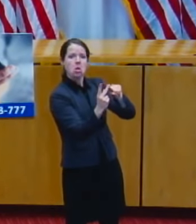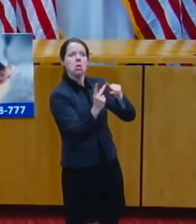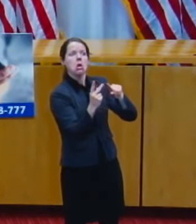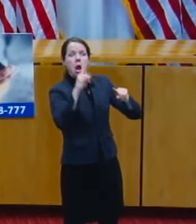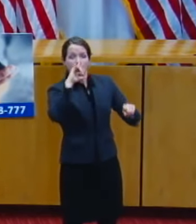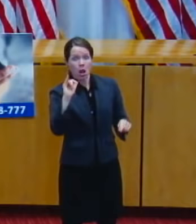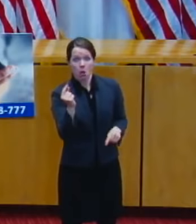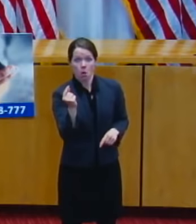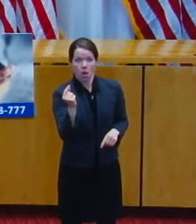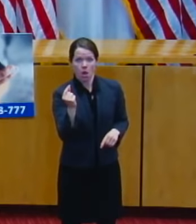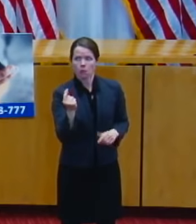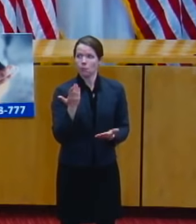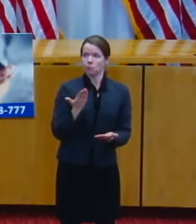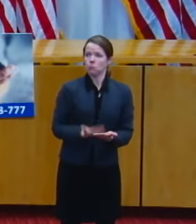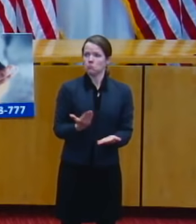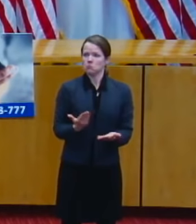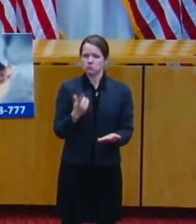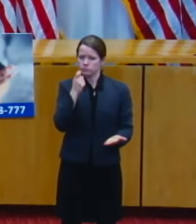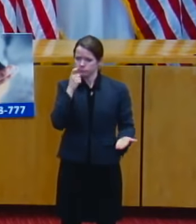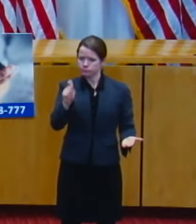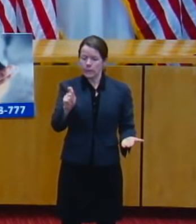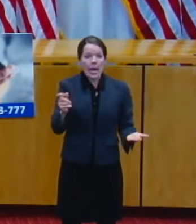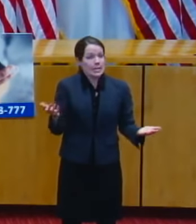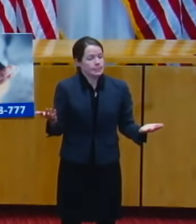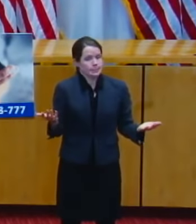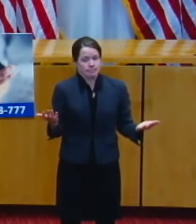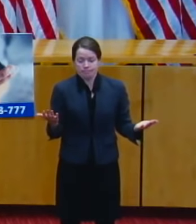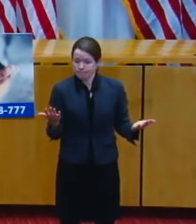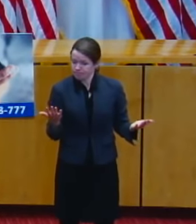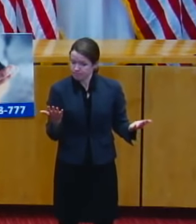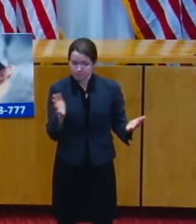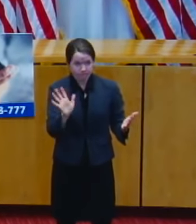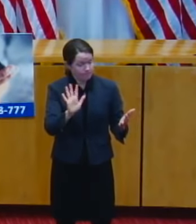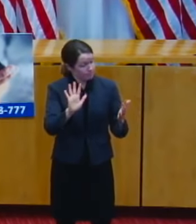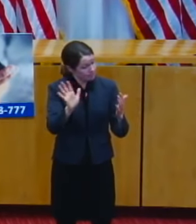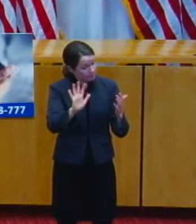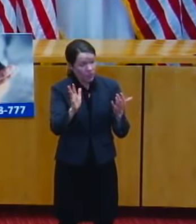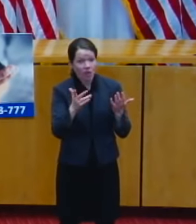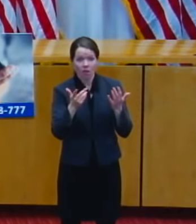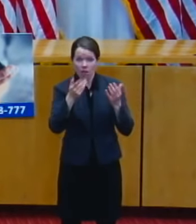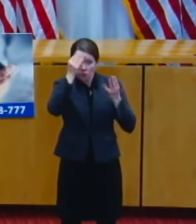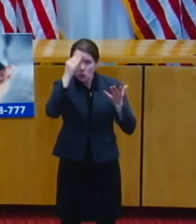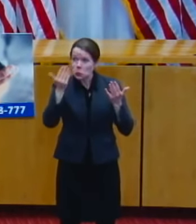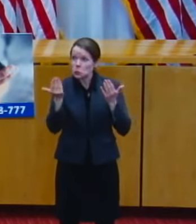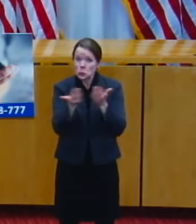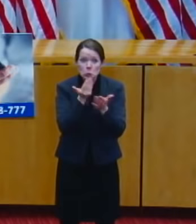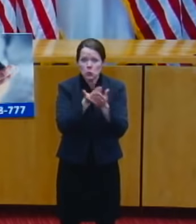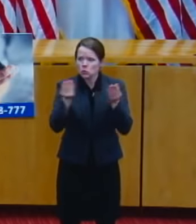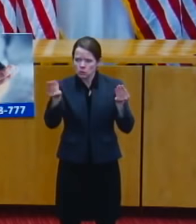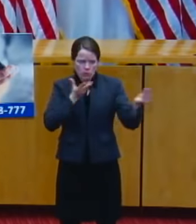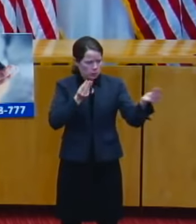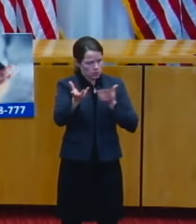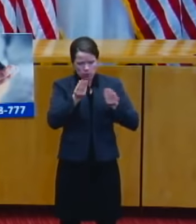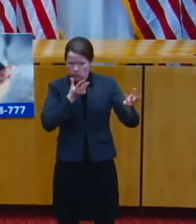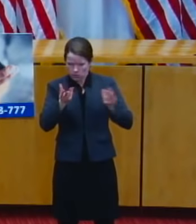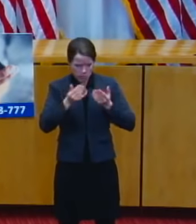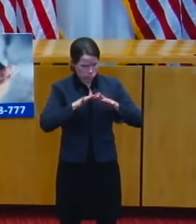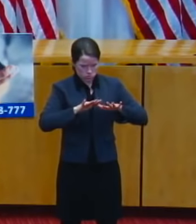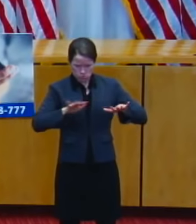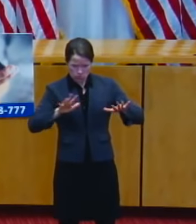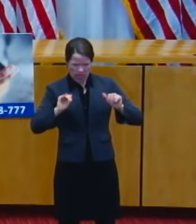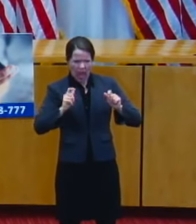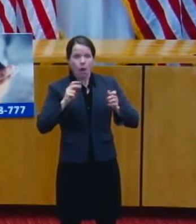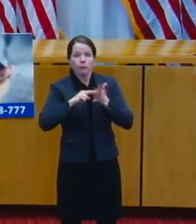as this changes. But I can say that based on our modeling and a lot of the other modeling we've seen that involves either